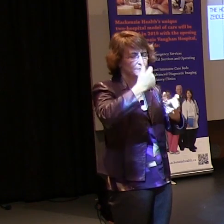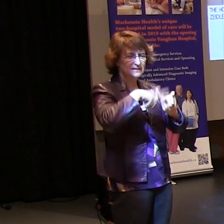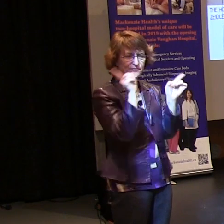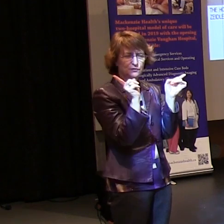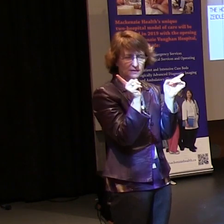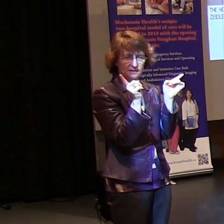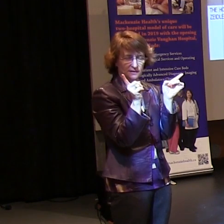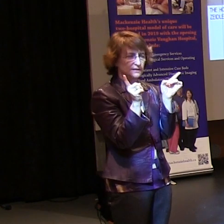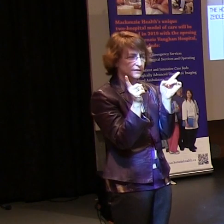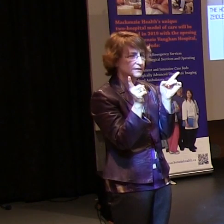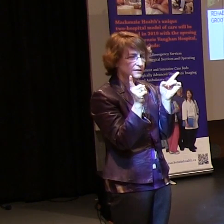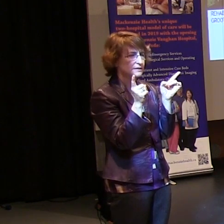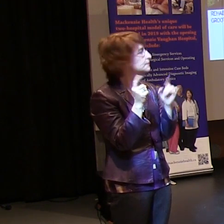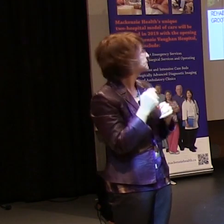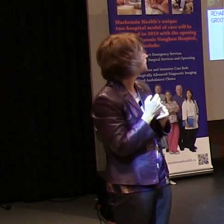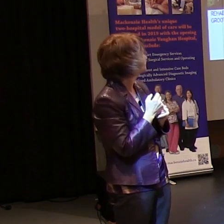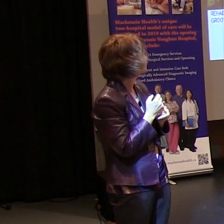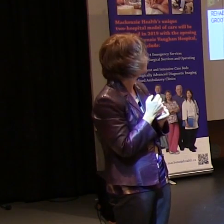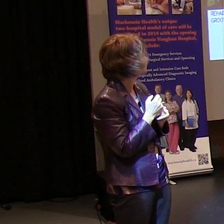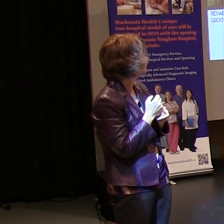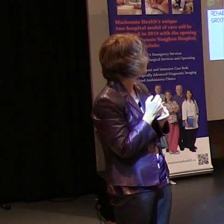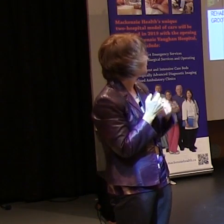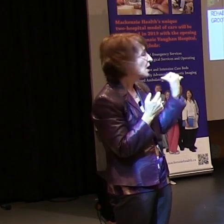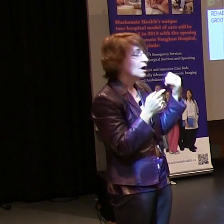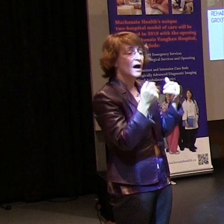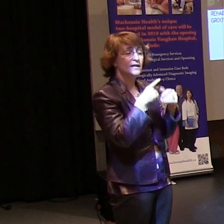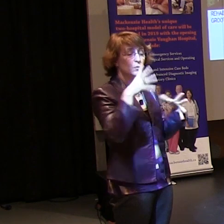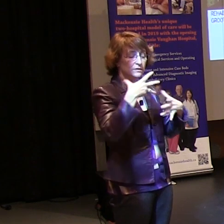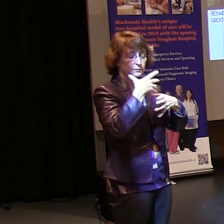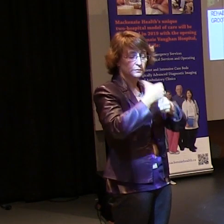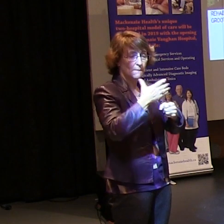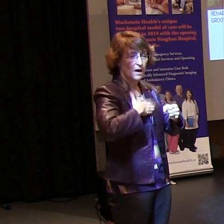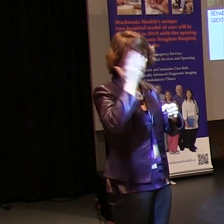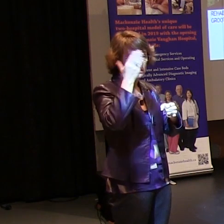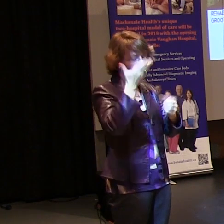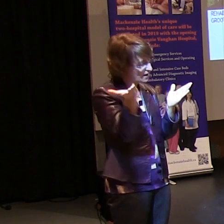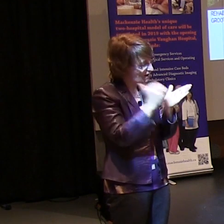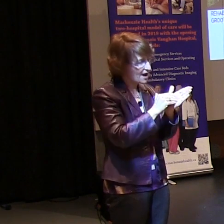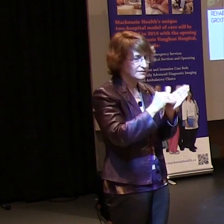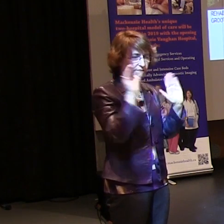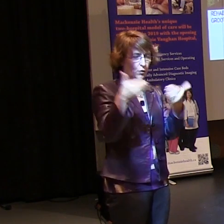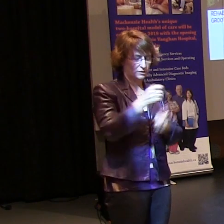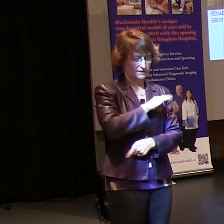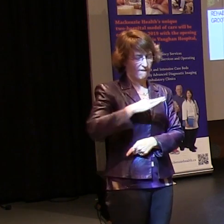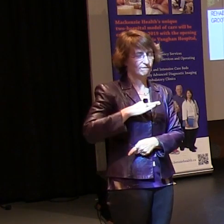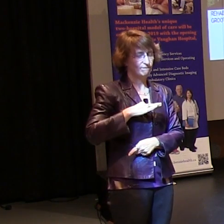even inside the hub of the unit. And I'll finish this presentation again about